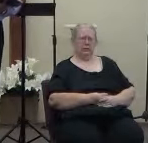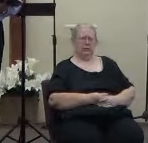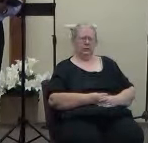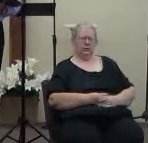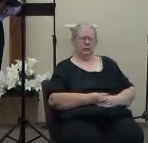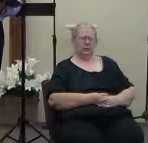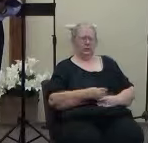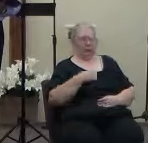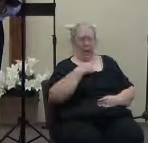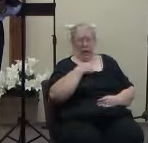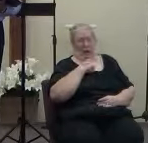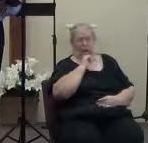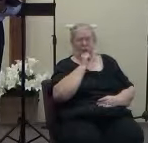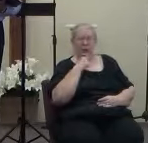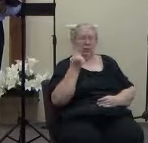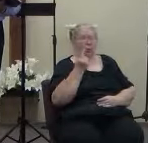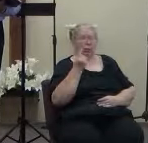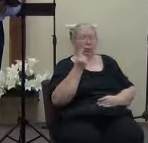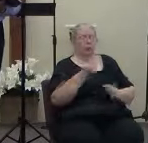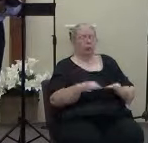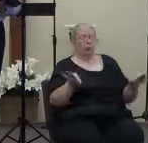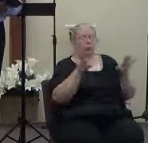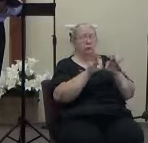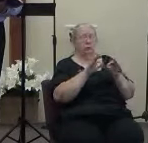I ain't nobody, but just the body of Christ.